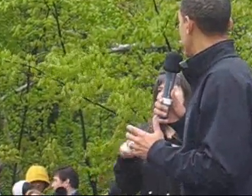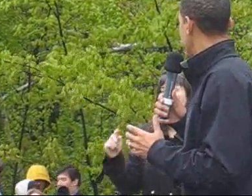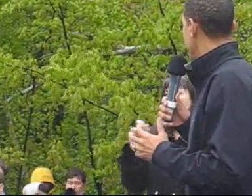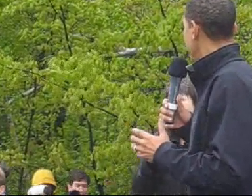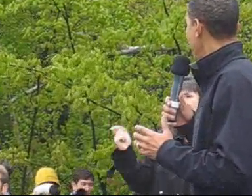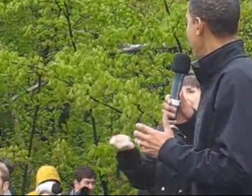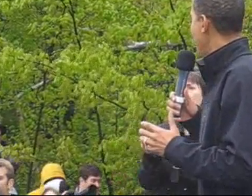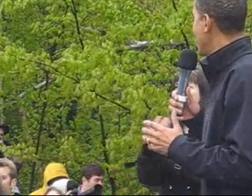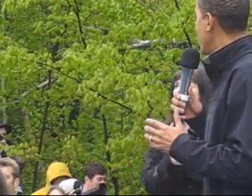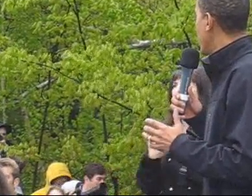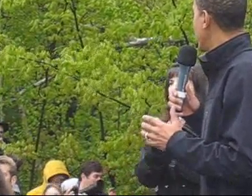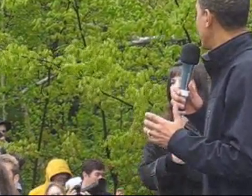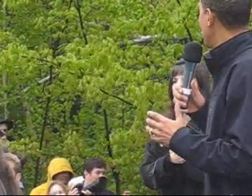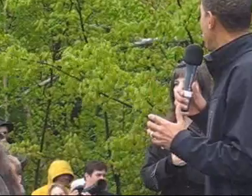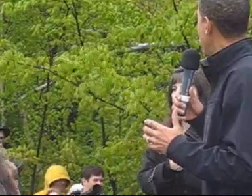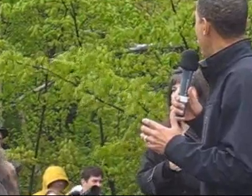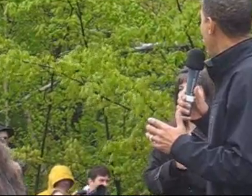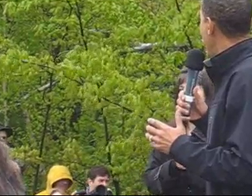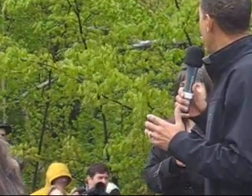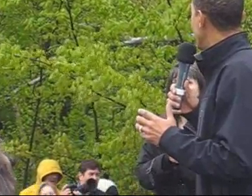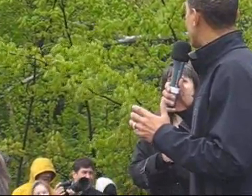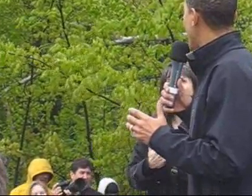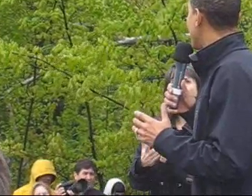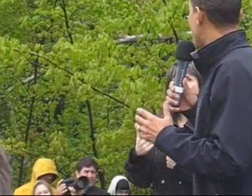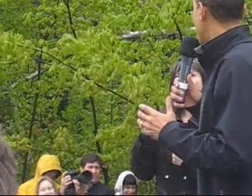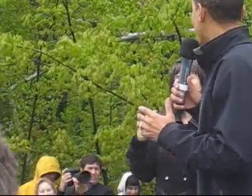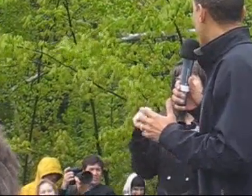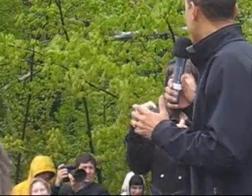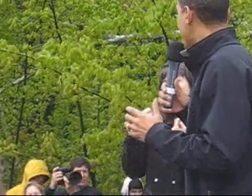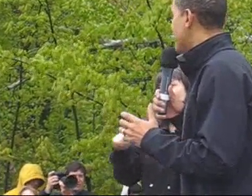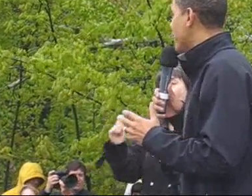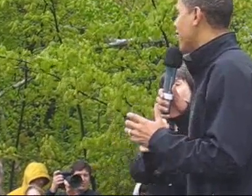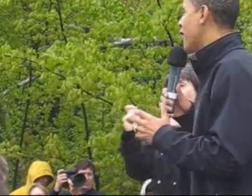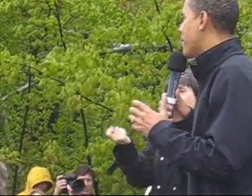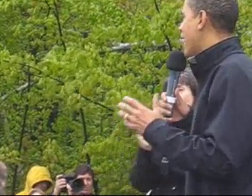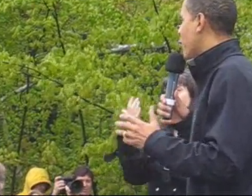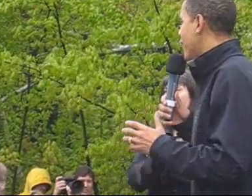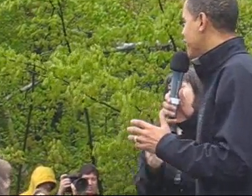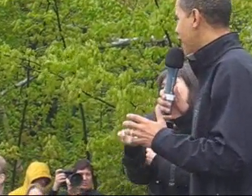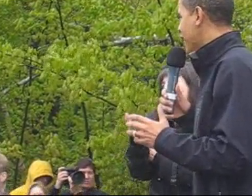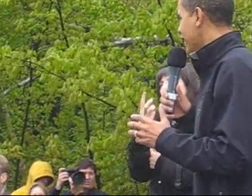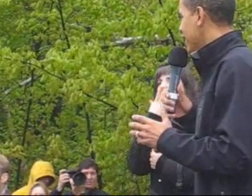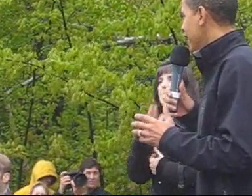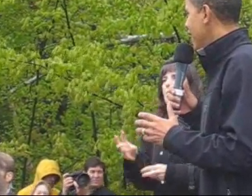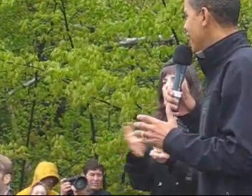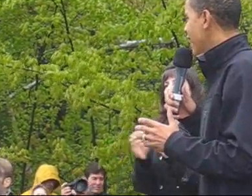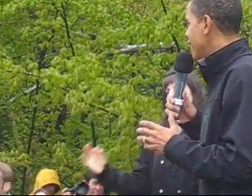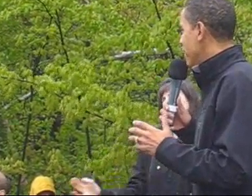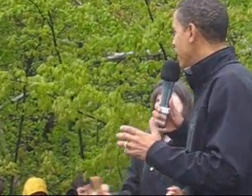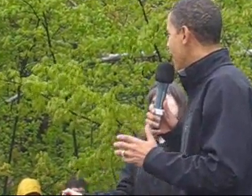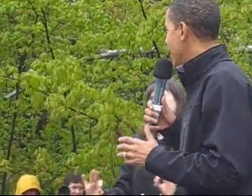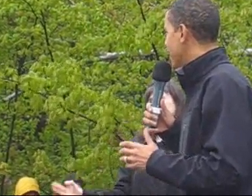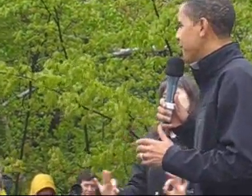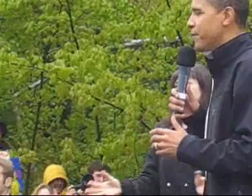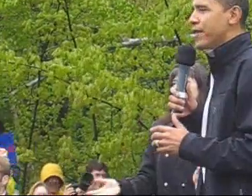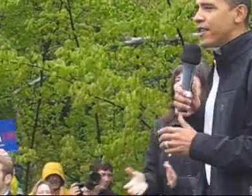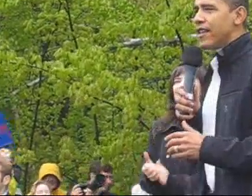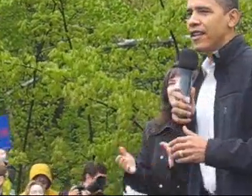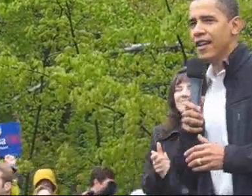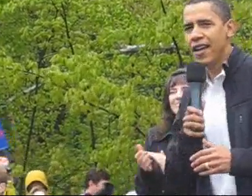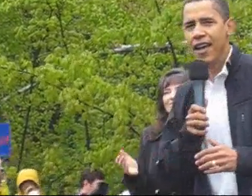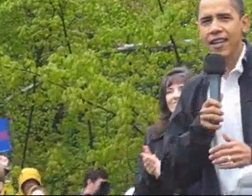transform the country. Yeah. And when you're trying to transform the country, a little bad weather is nothing. It doesn't mean